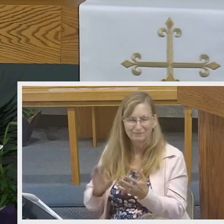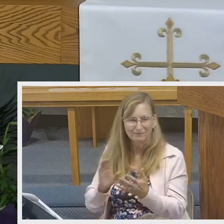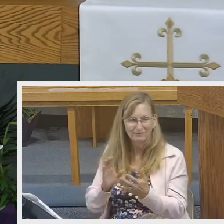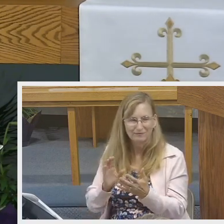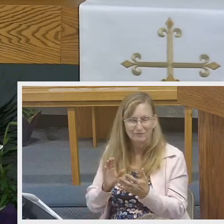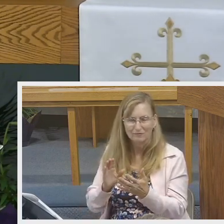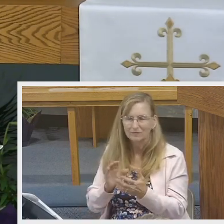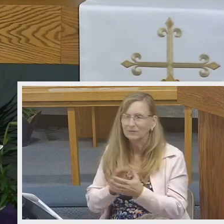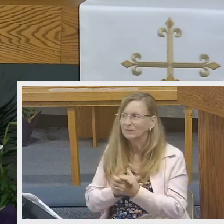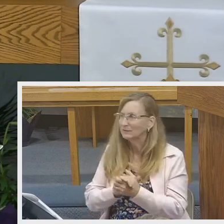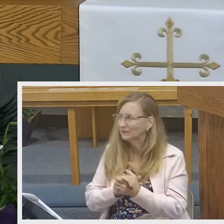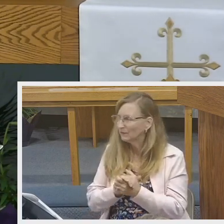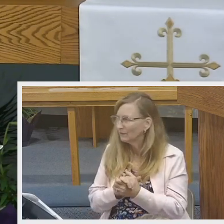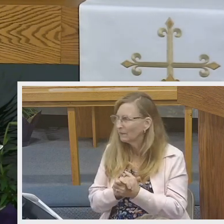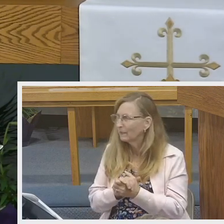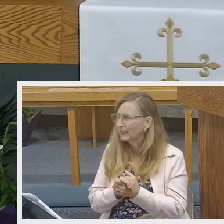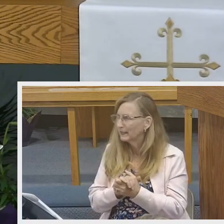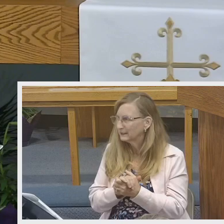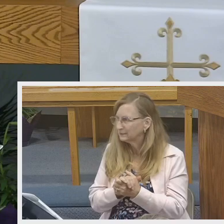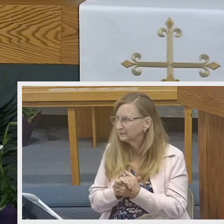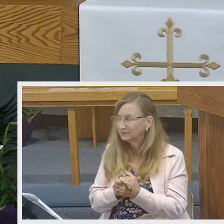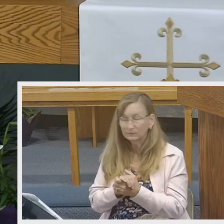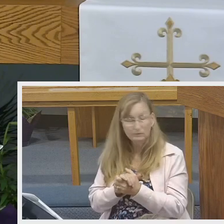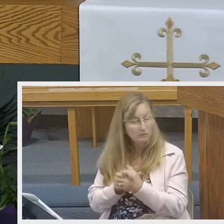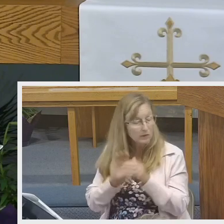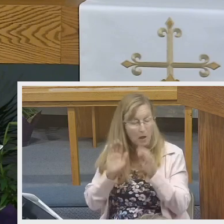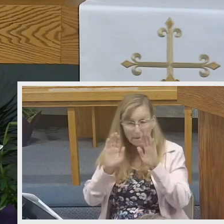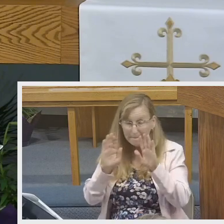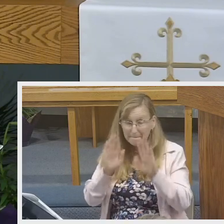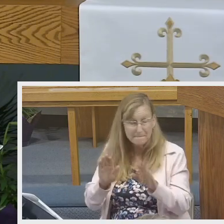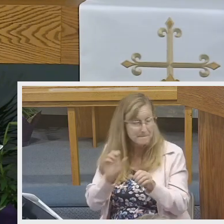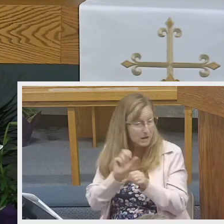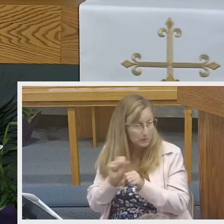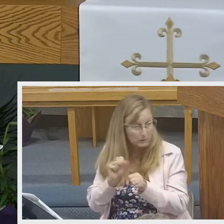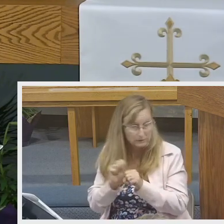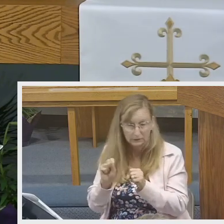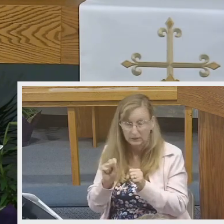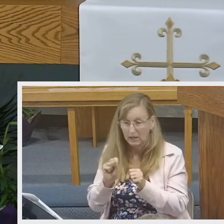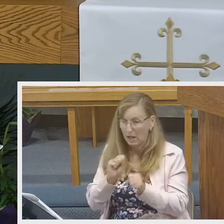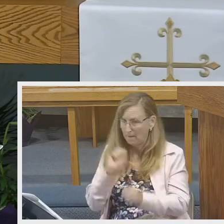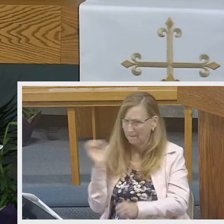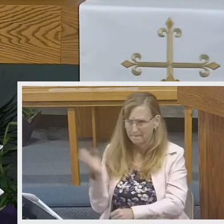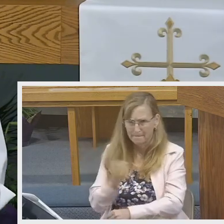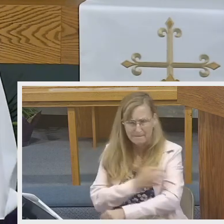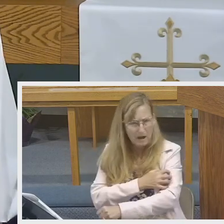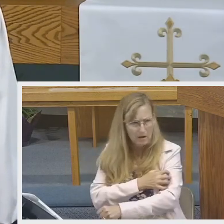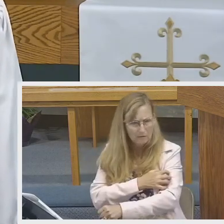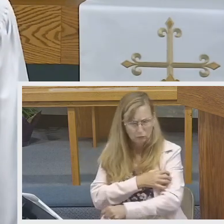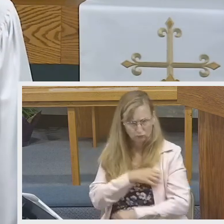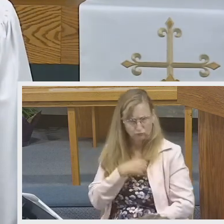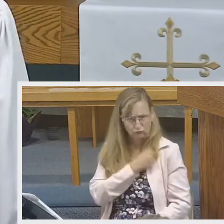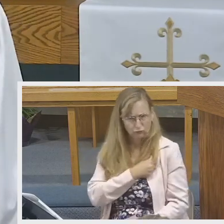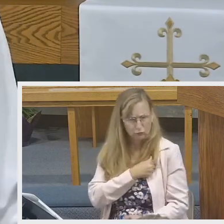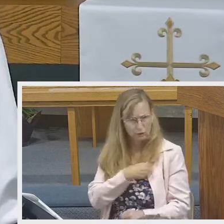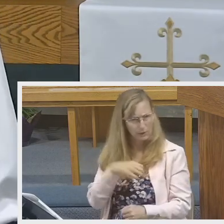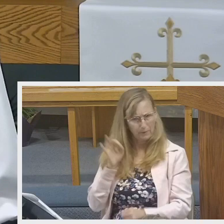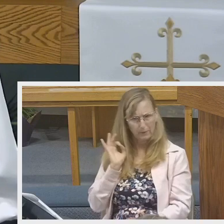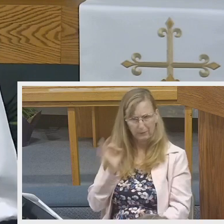them by his miracles. He convinced them by his powerful, authoritative